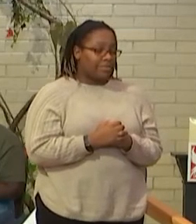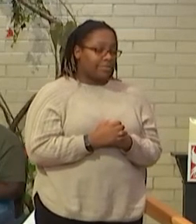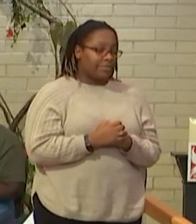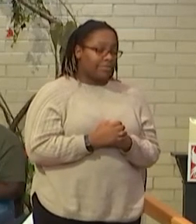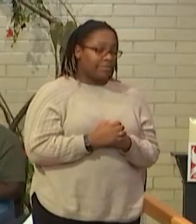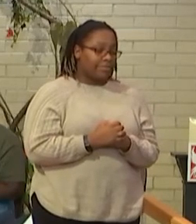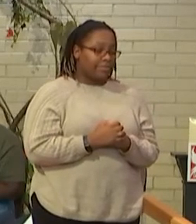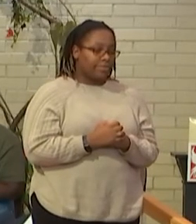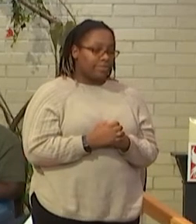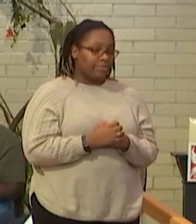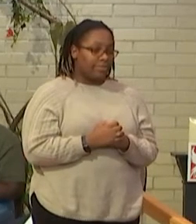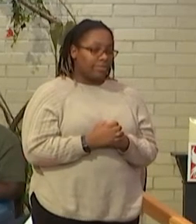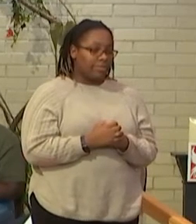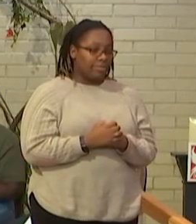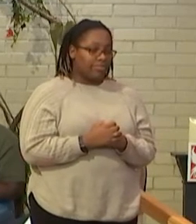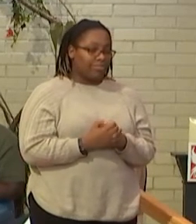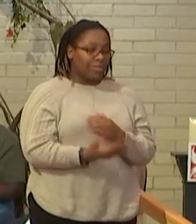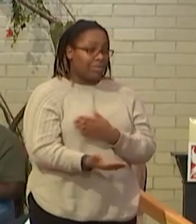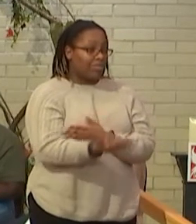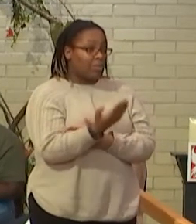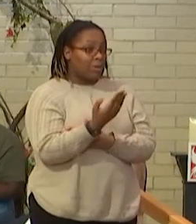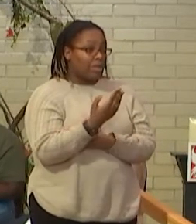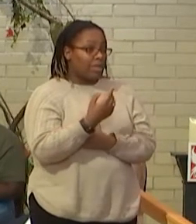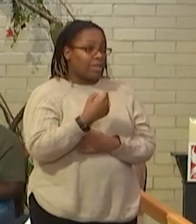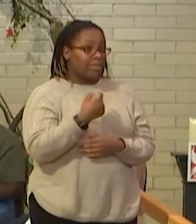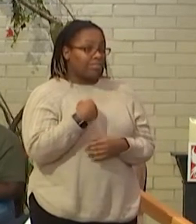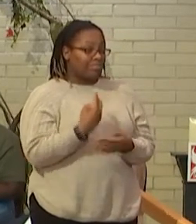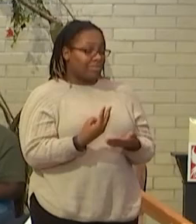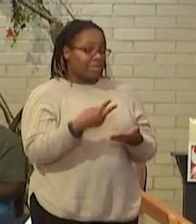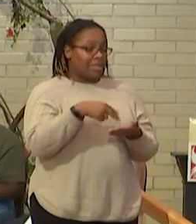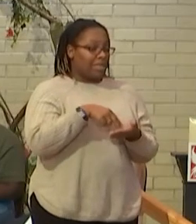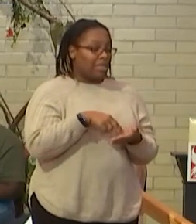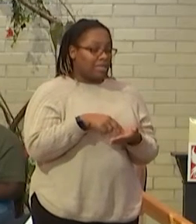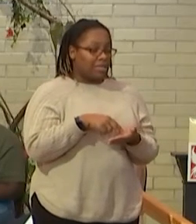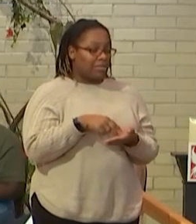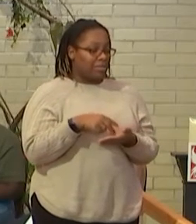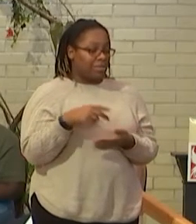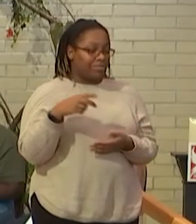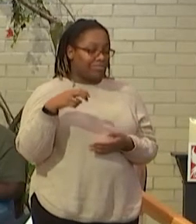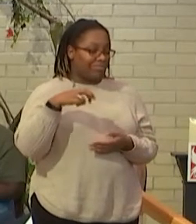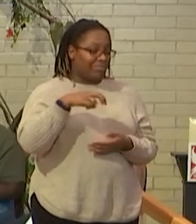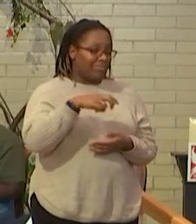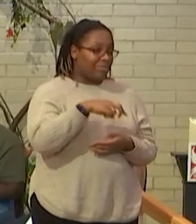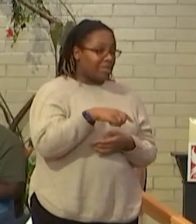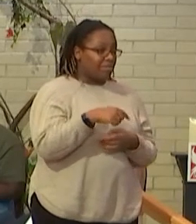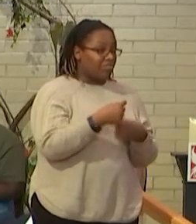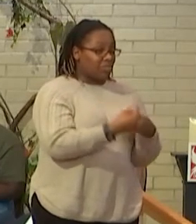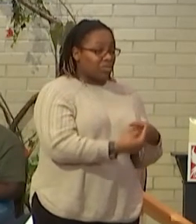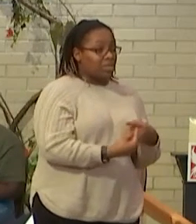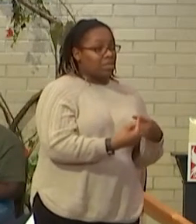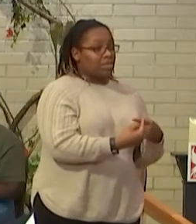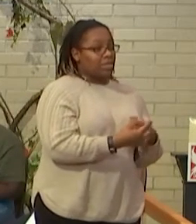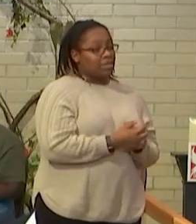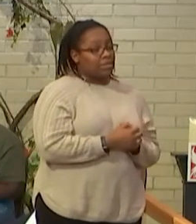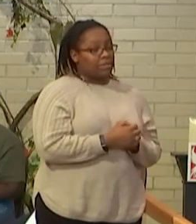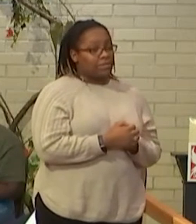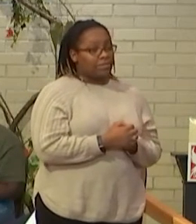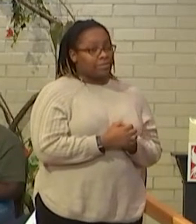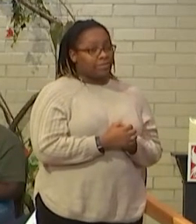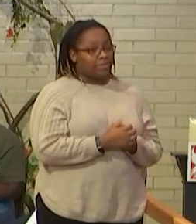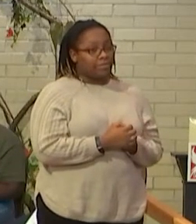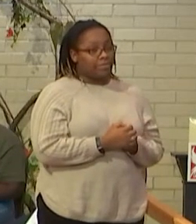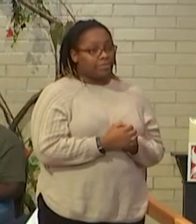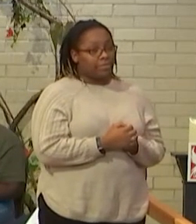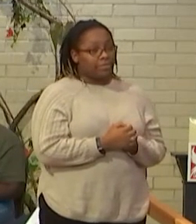You know, I get up in the morning and I don't know if I'll be able to walk down the stairs that day. And little